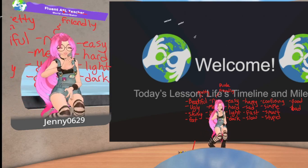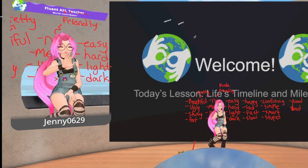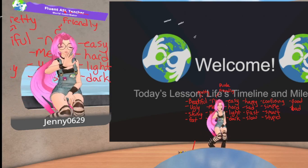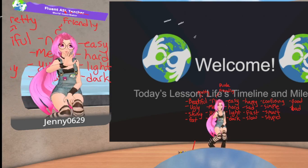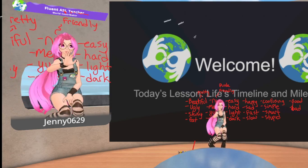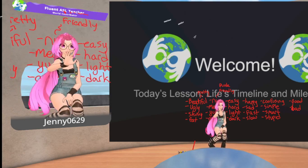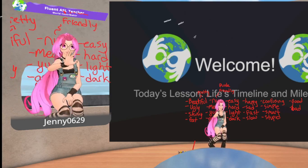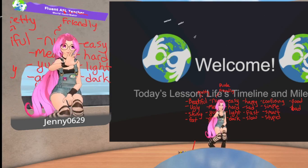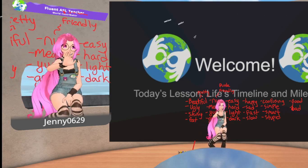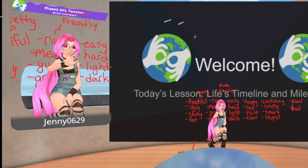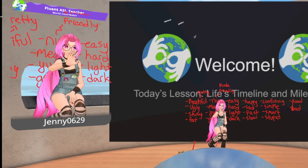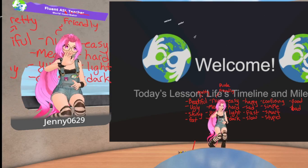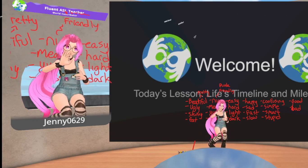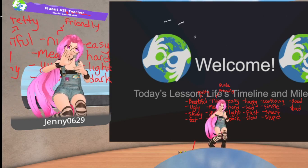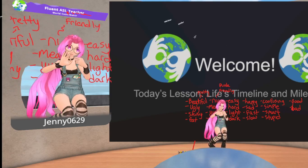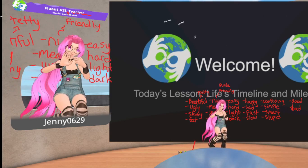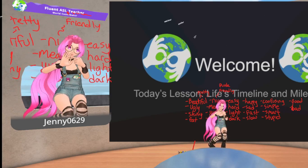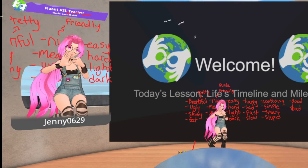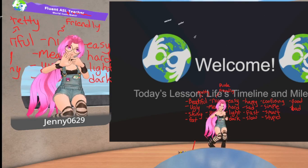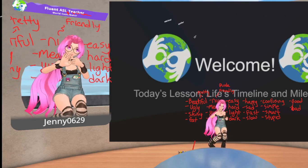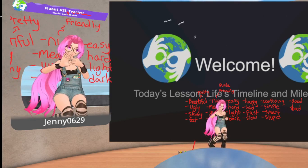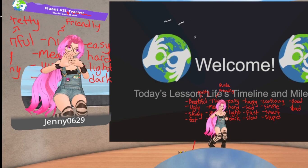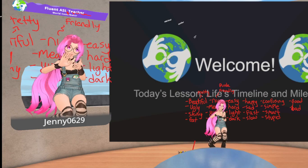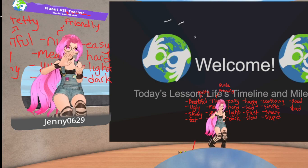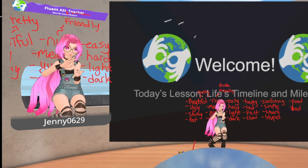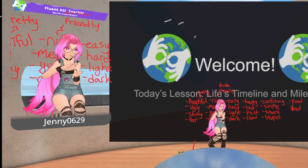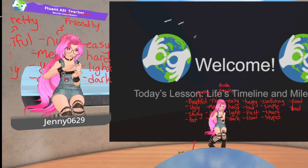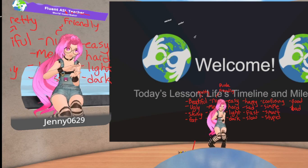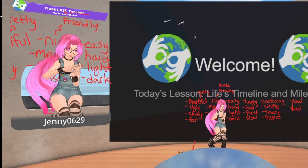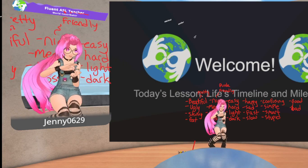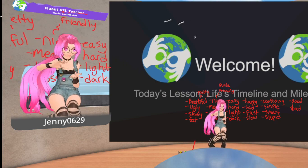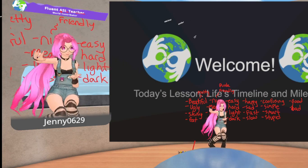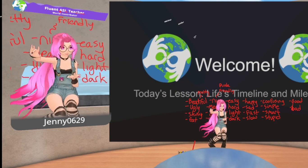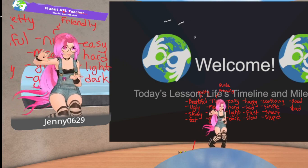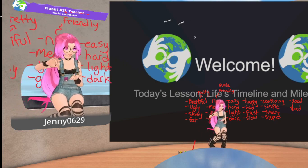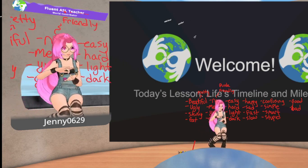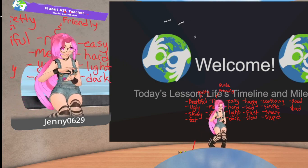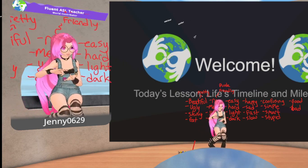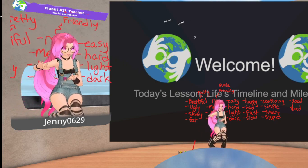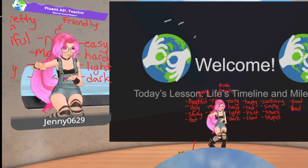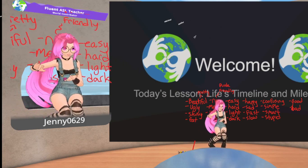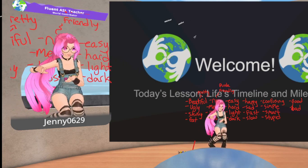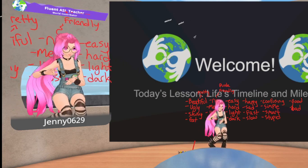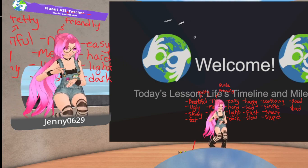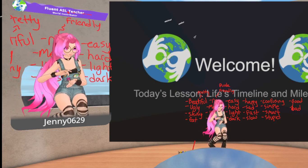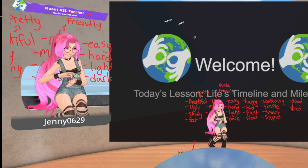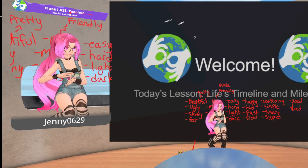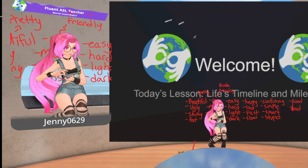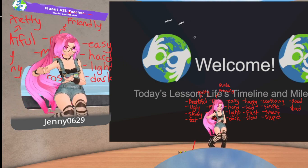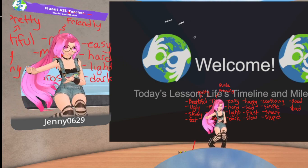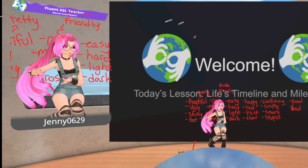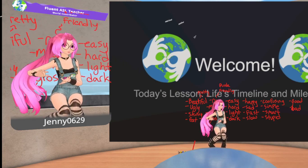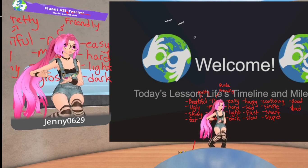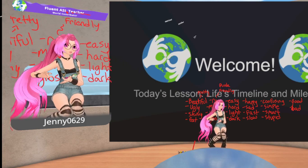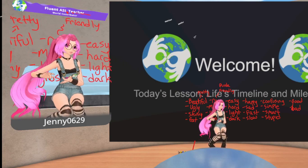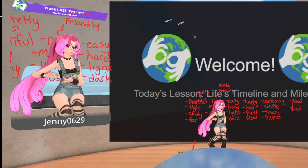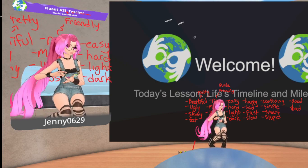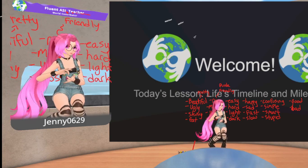open palm, they had really sharp nails and they put their middle finger down and they went and they cut your hand.